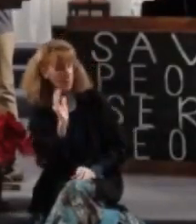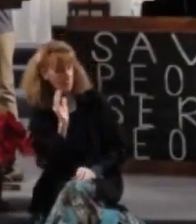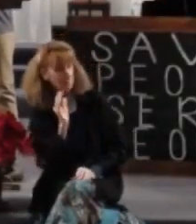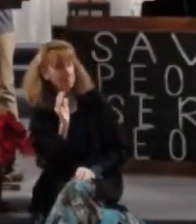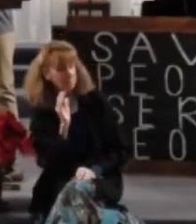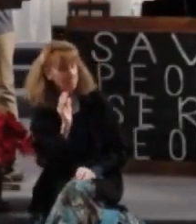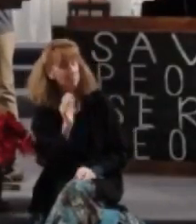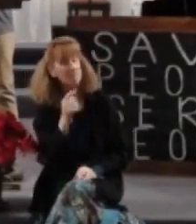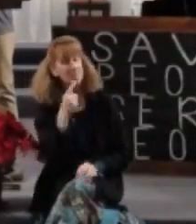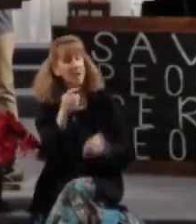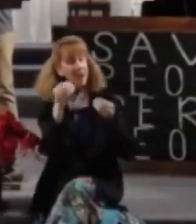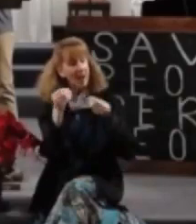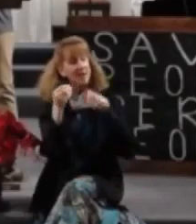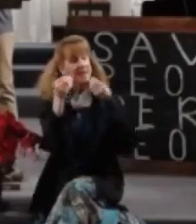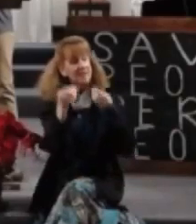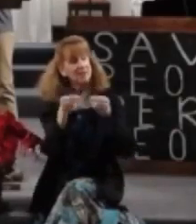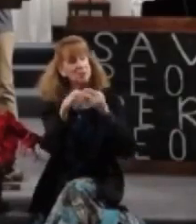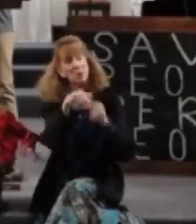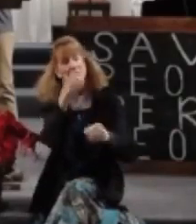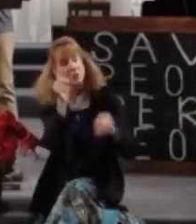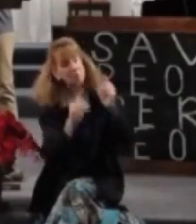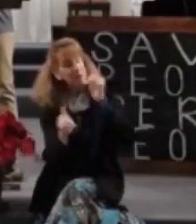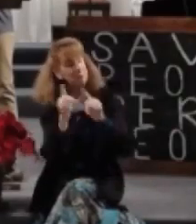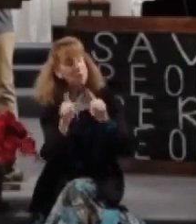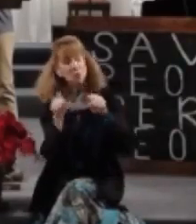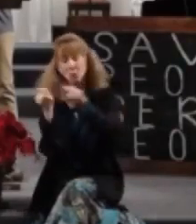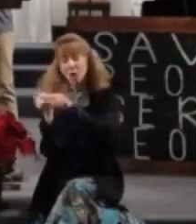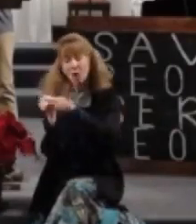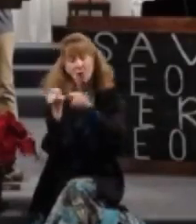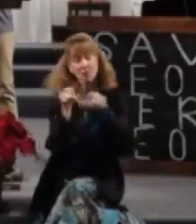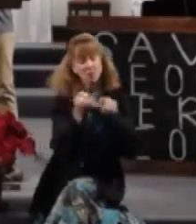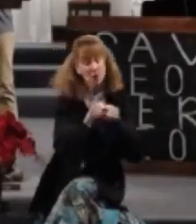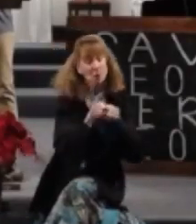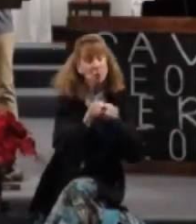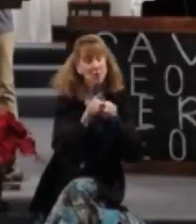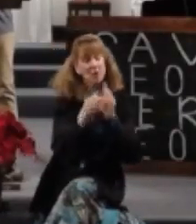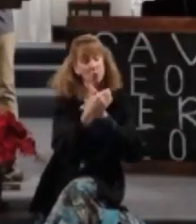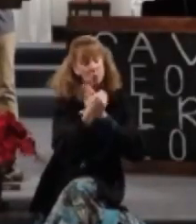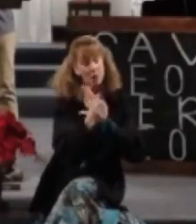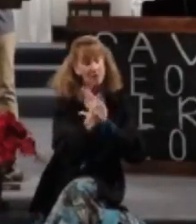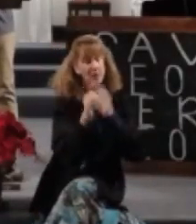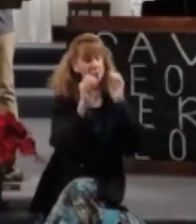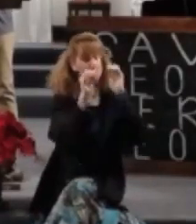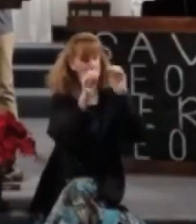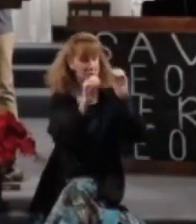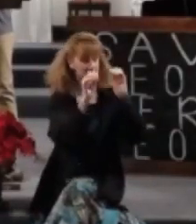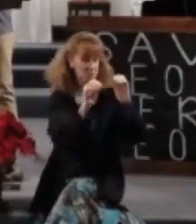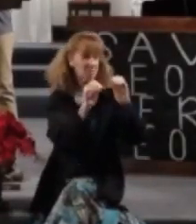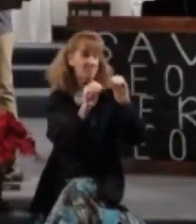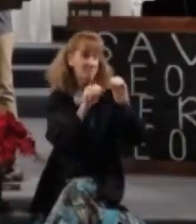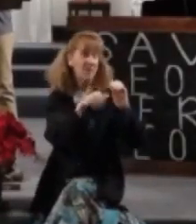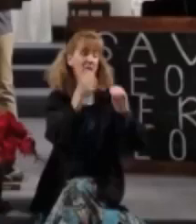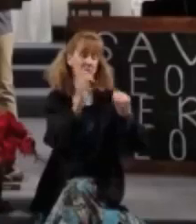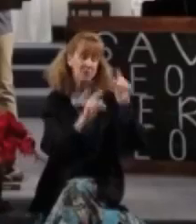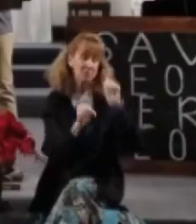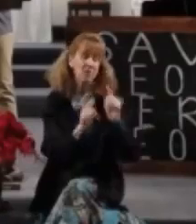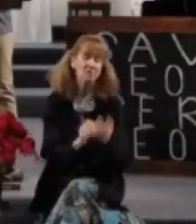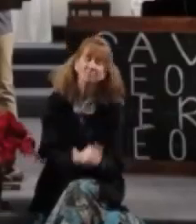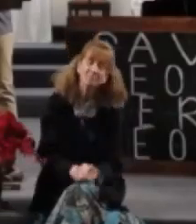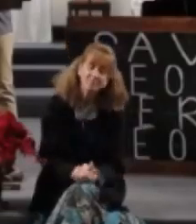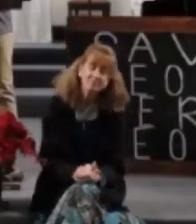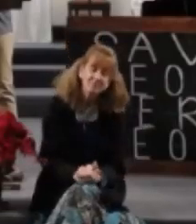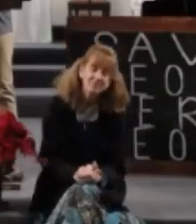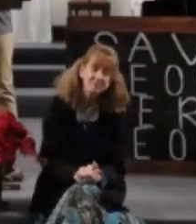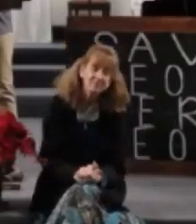witnesses, entrust to reliable people who will also be qualified to teach others.